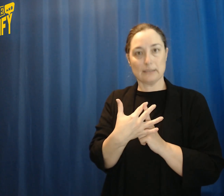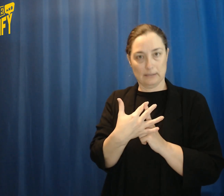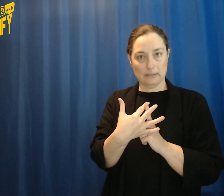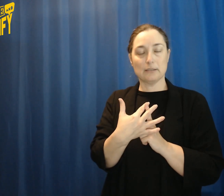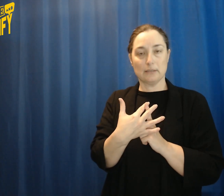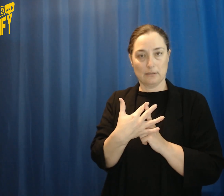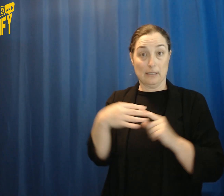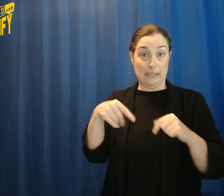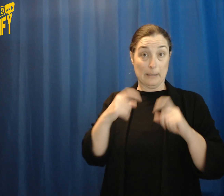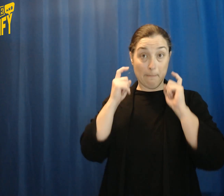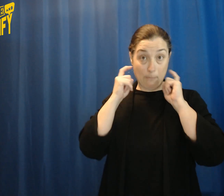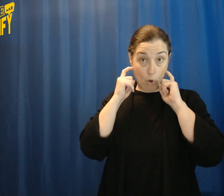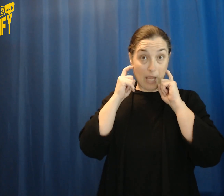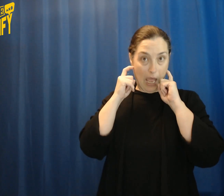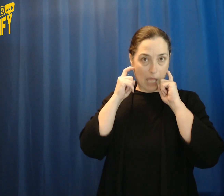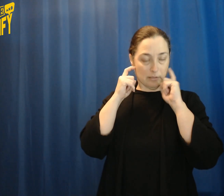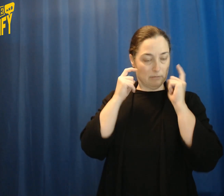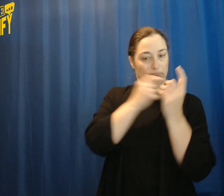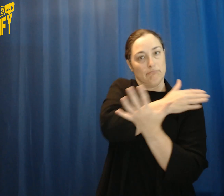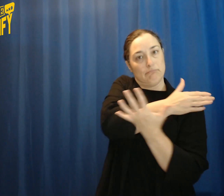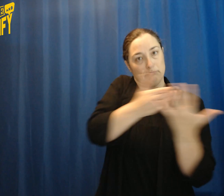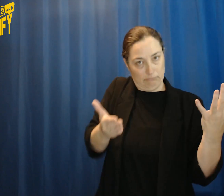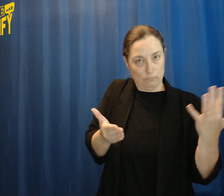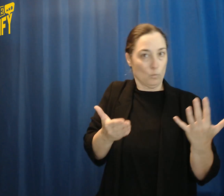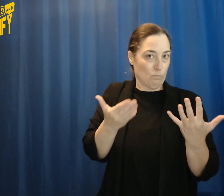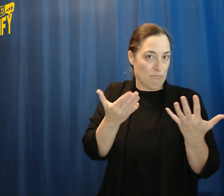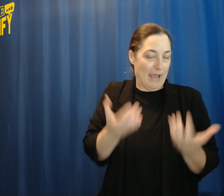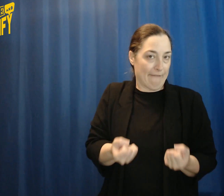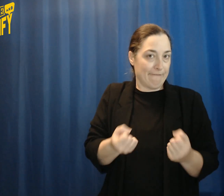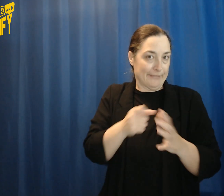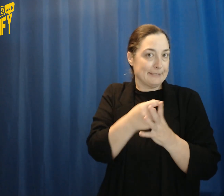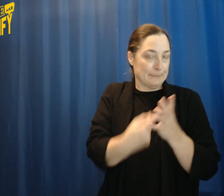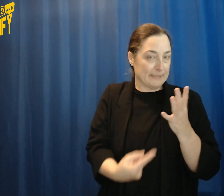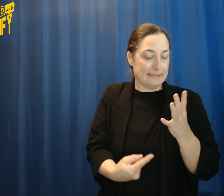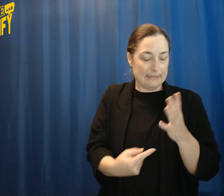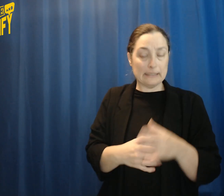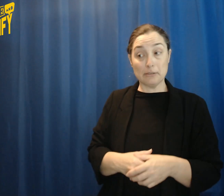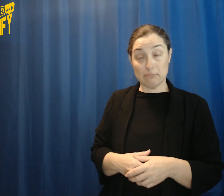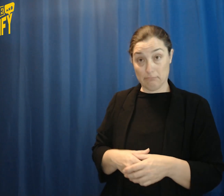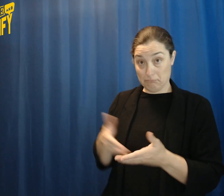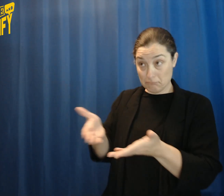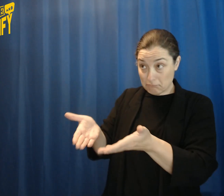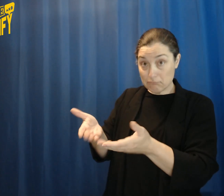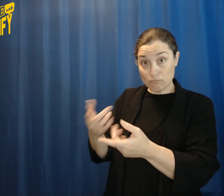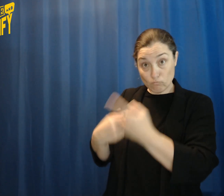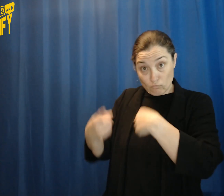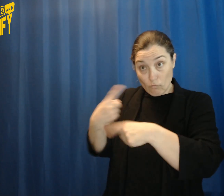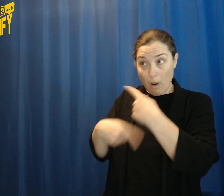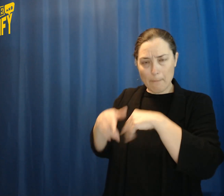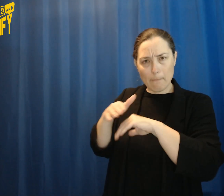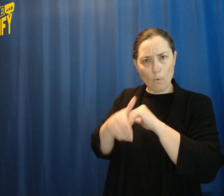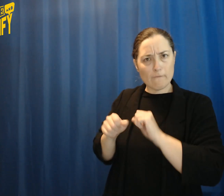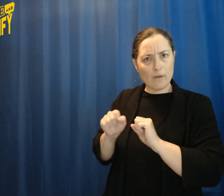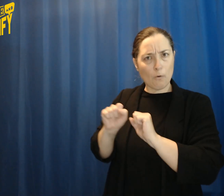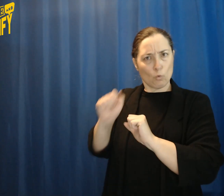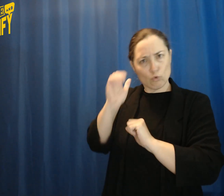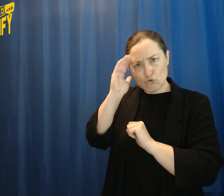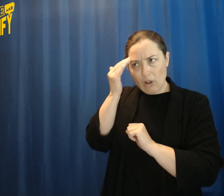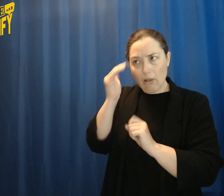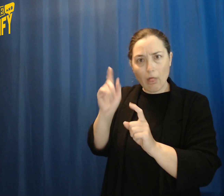podcast identifies as having a disability. So could you describe a bit about what you struggle with? I was in a car accident